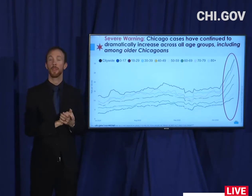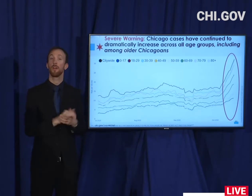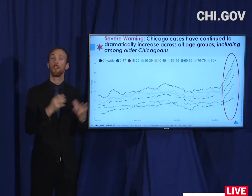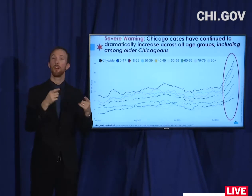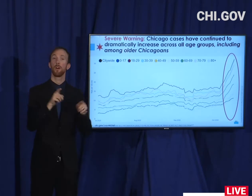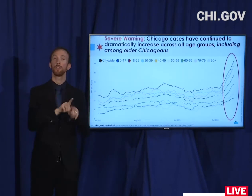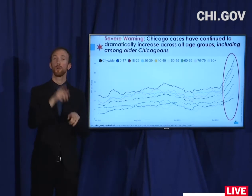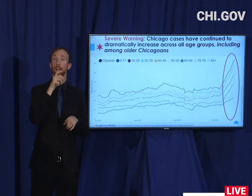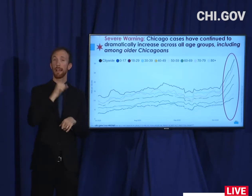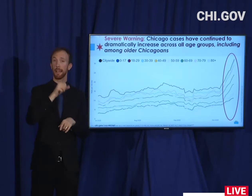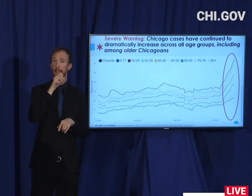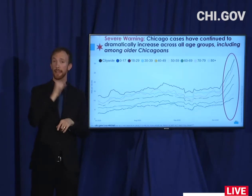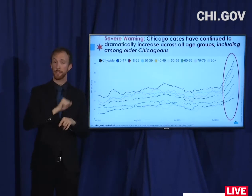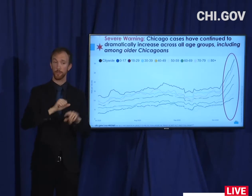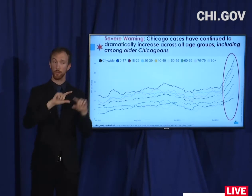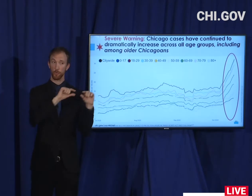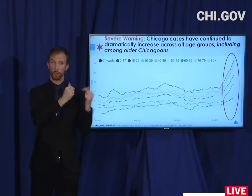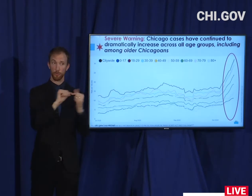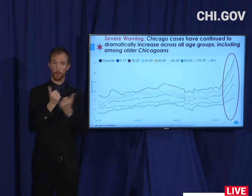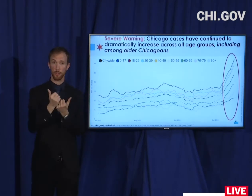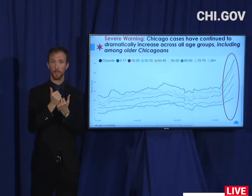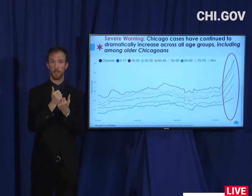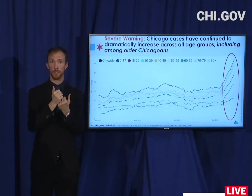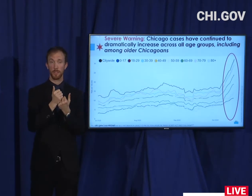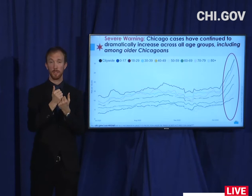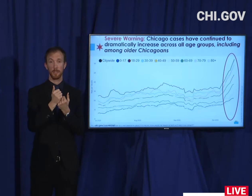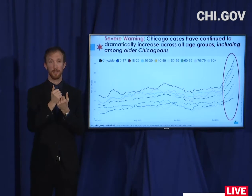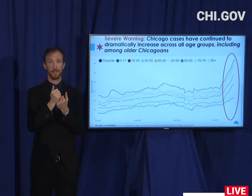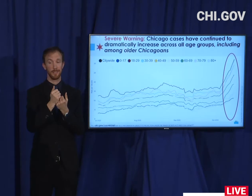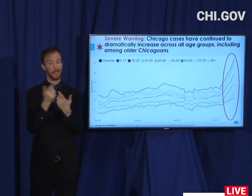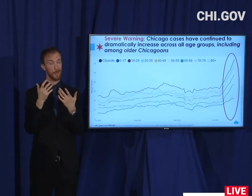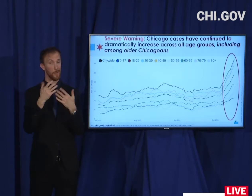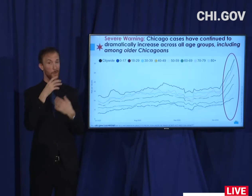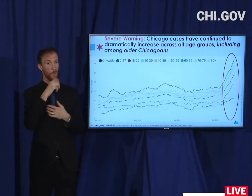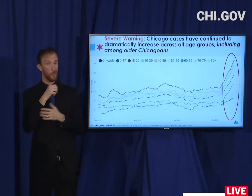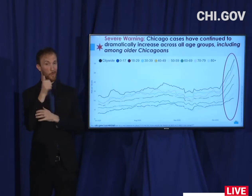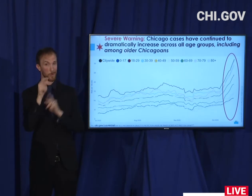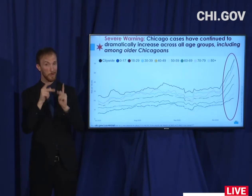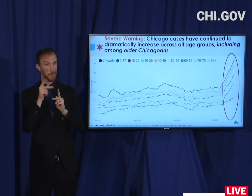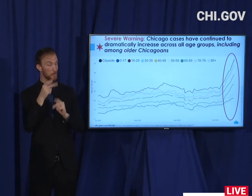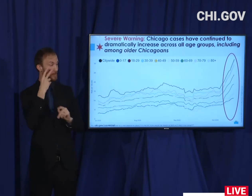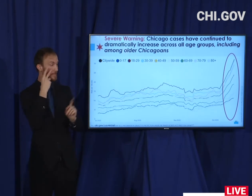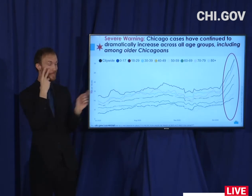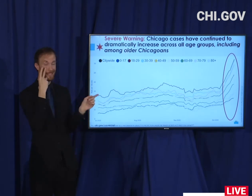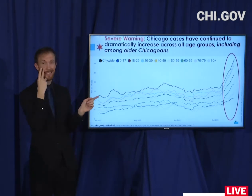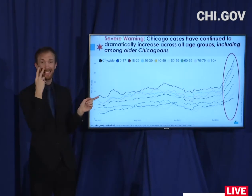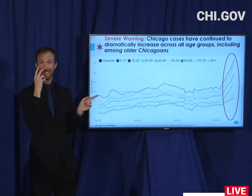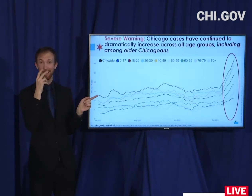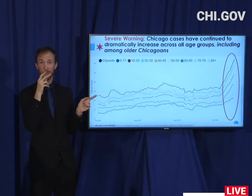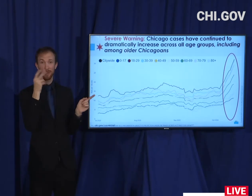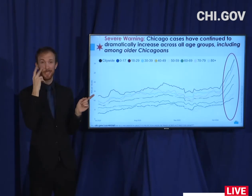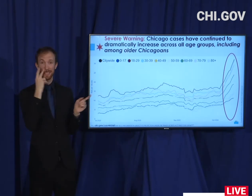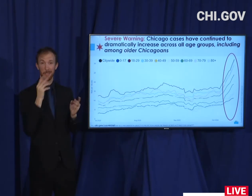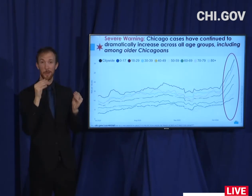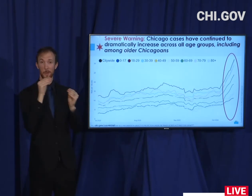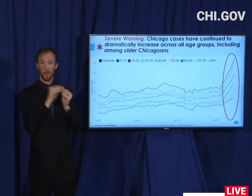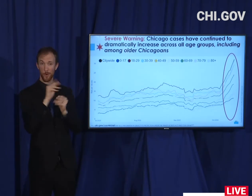groups, importantly, including among older Chicagoans. Down at the bottom of this graph, and I encourage you to